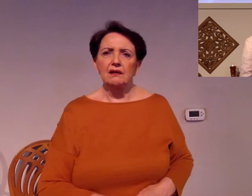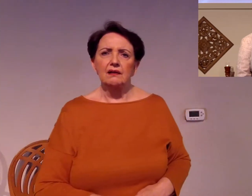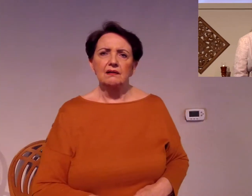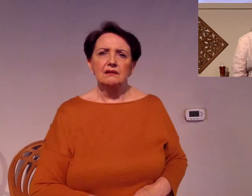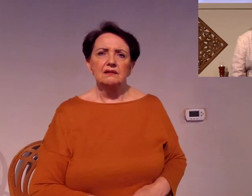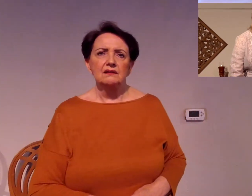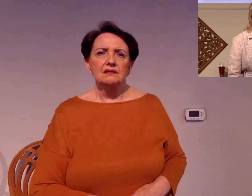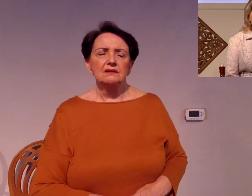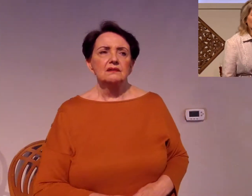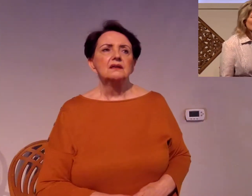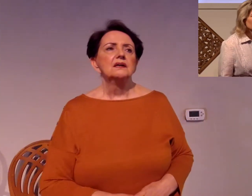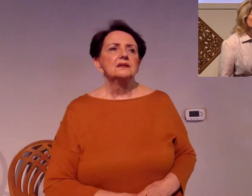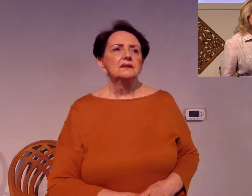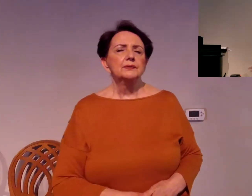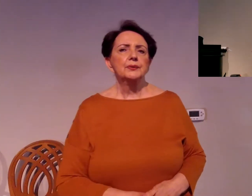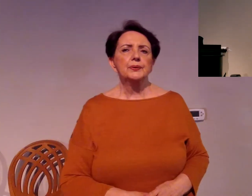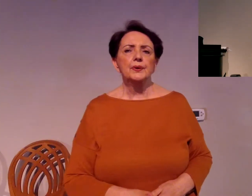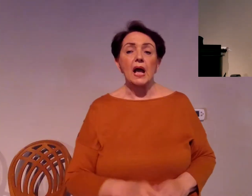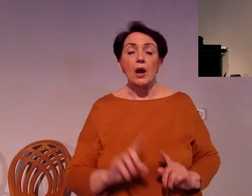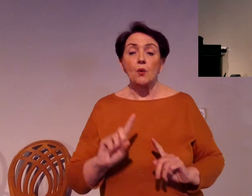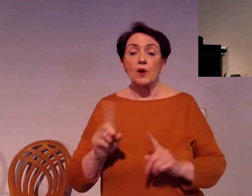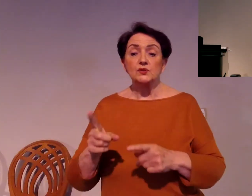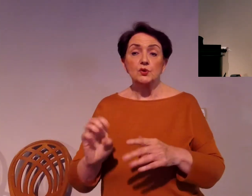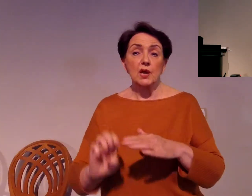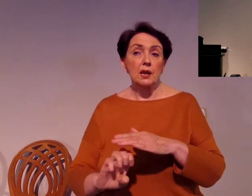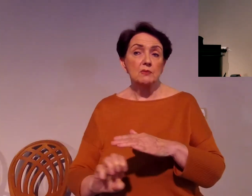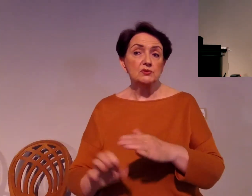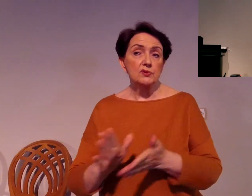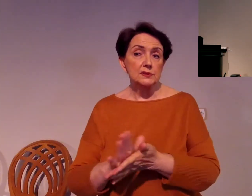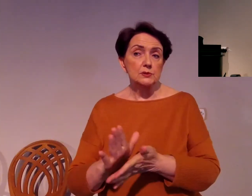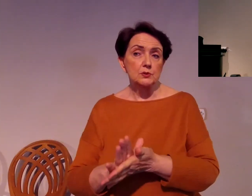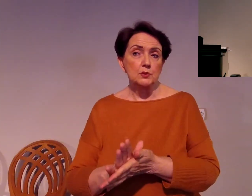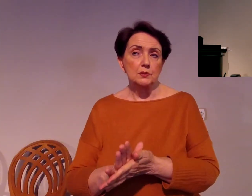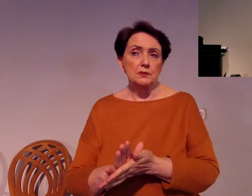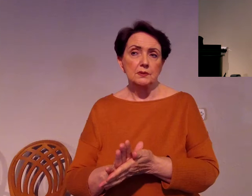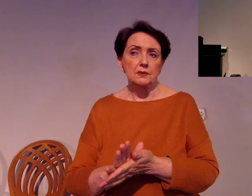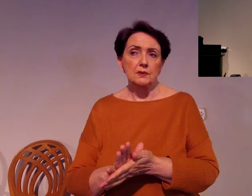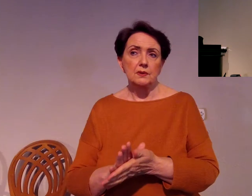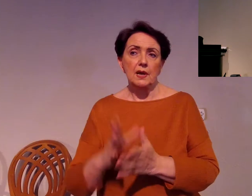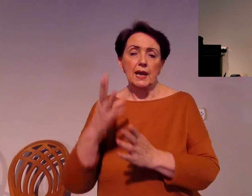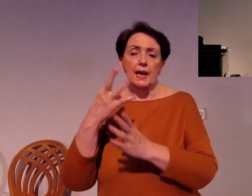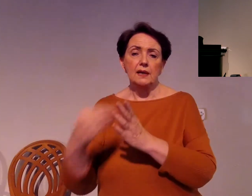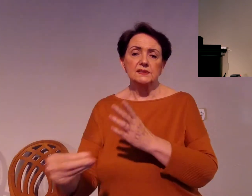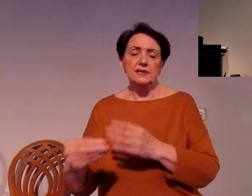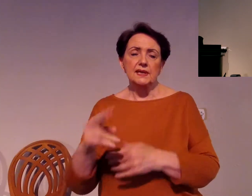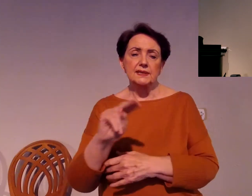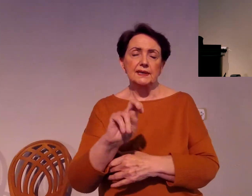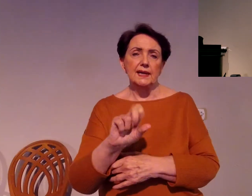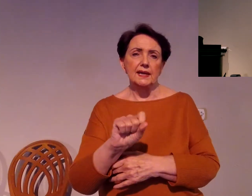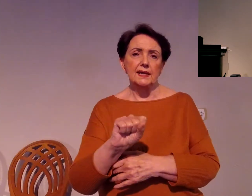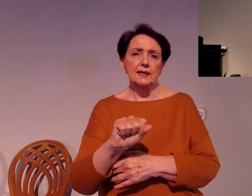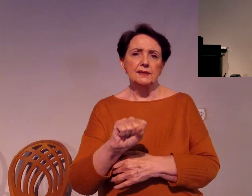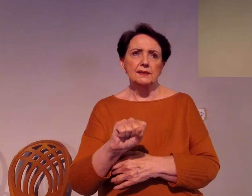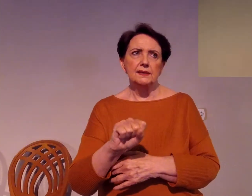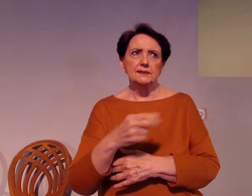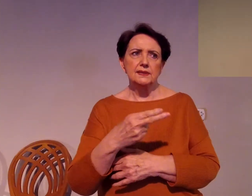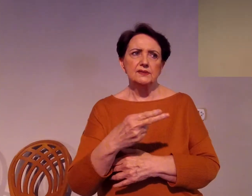Okay. I went to elementary school outside of Nashville, Tennessee.